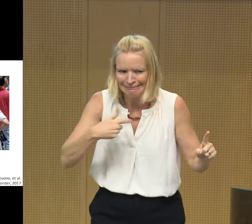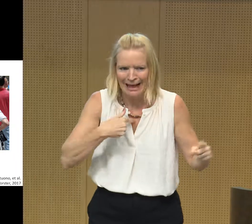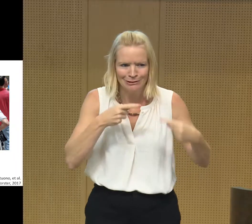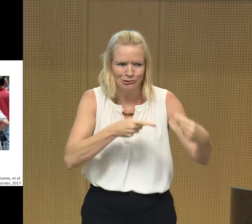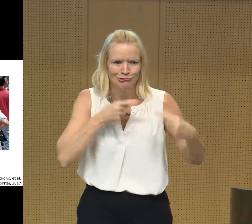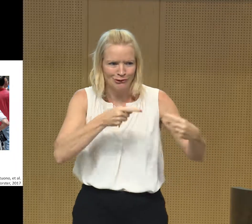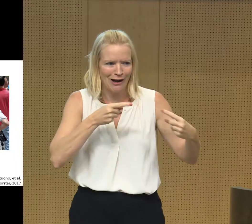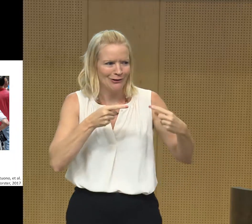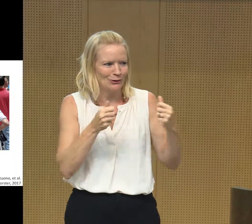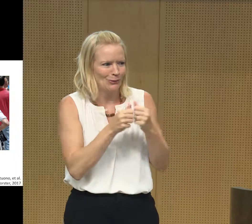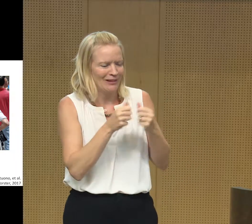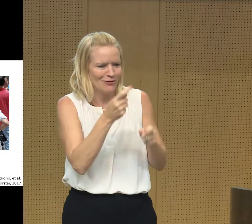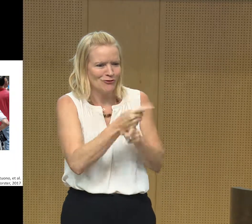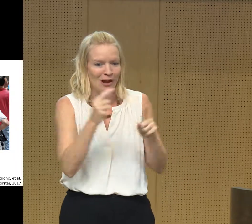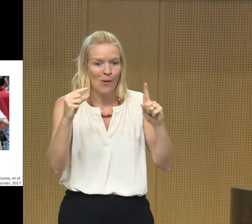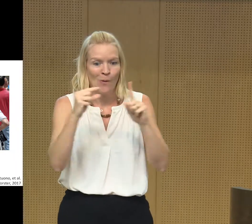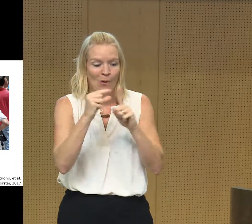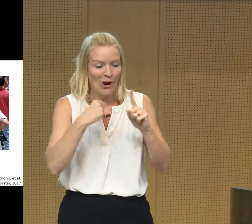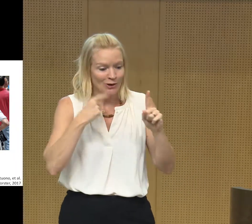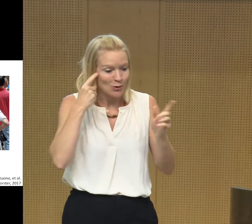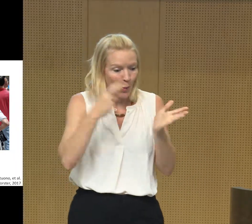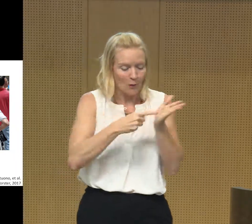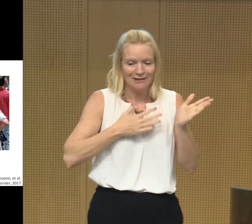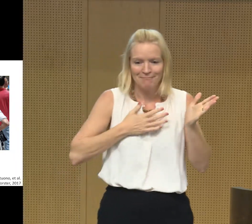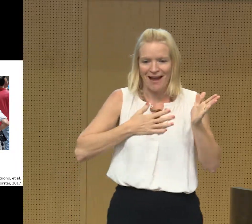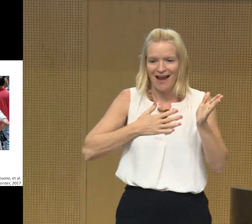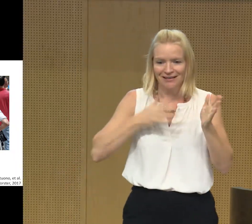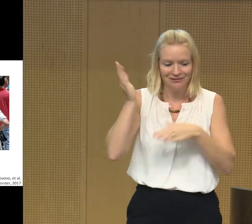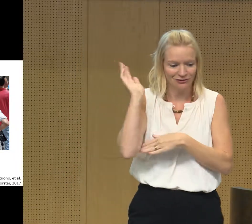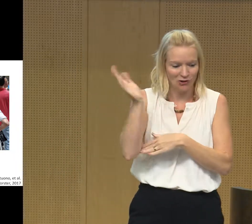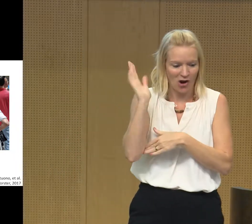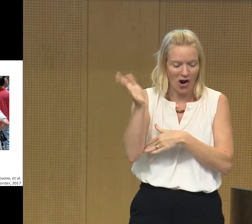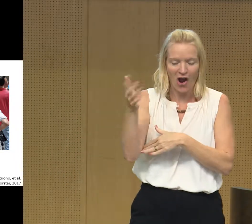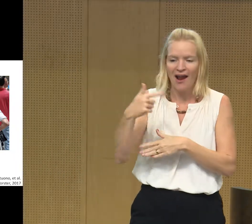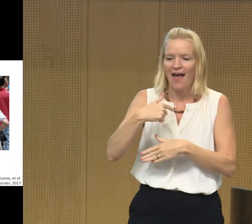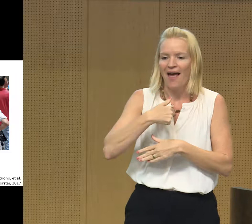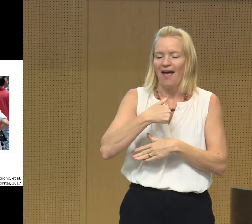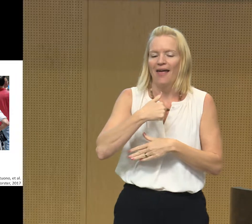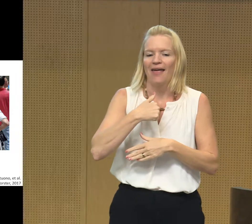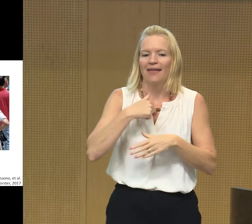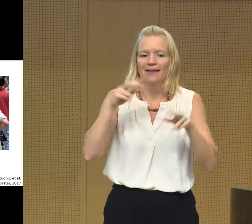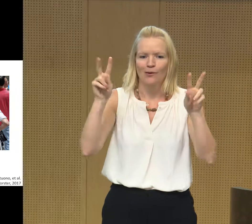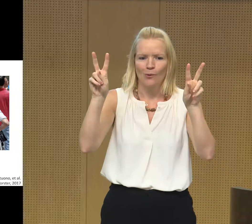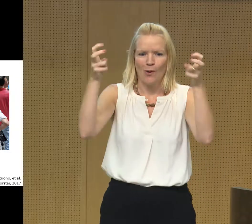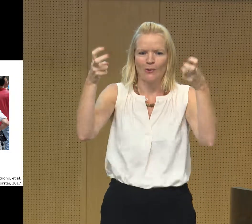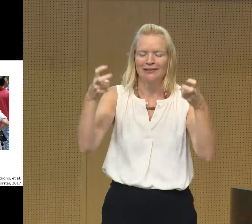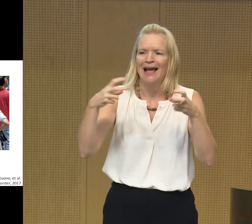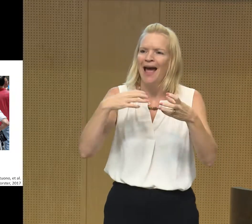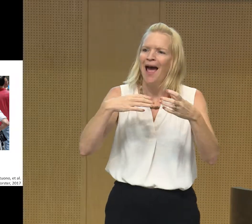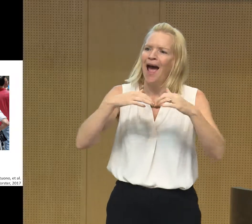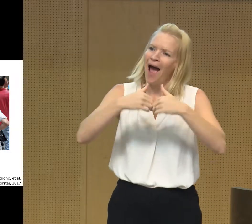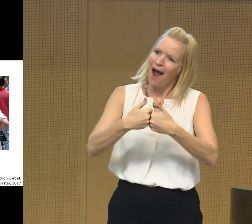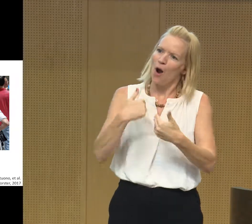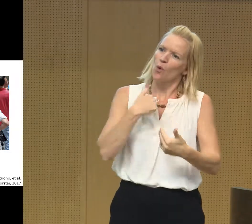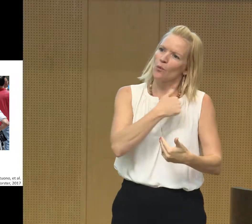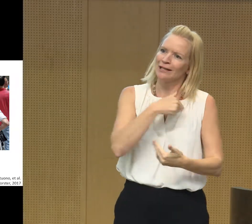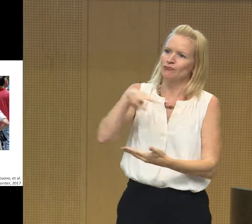First, I want to talk about the word watching. I'm not confident that watching is the right word.